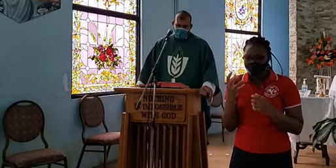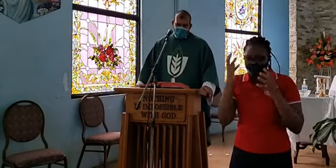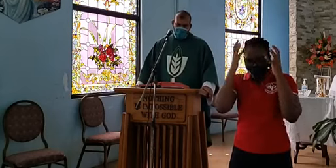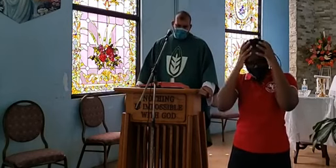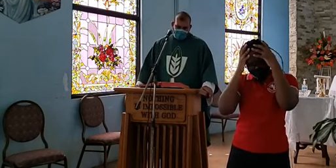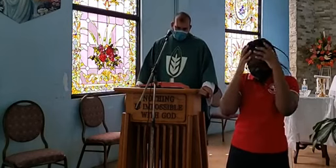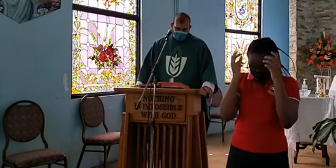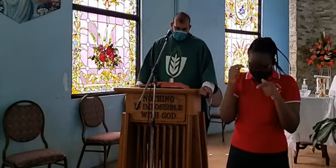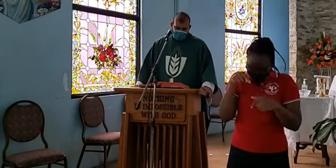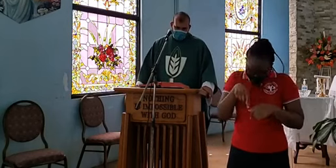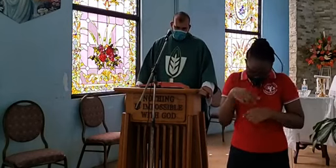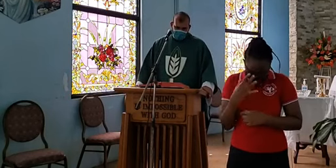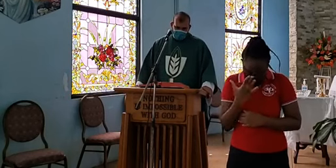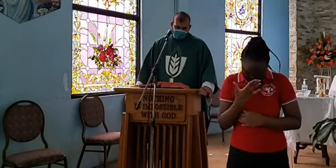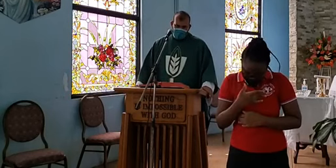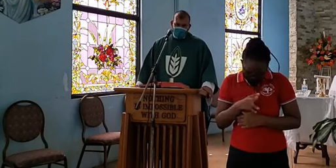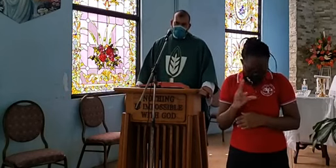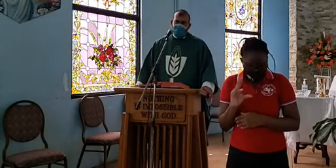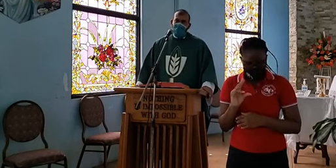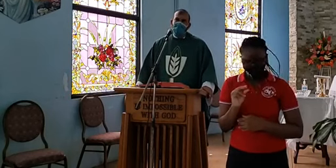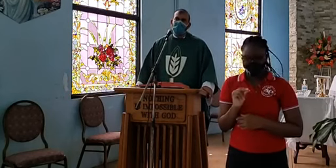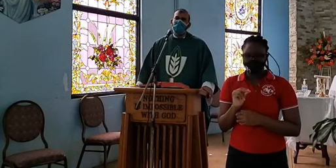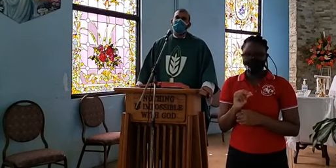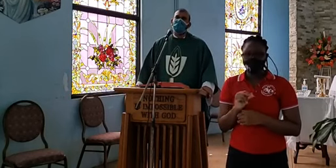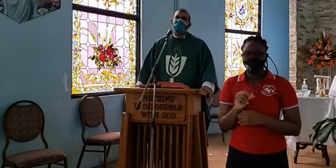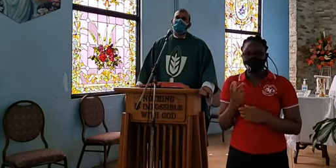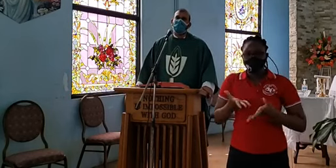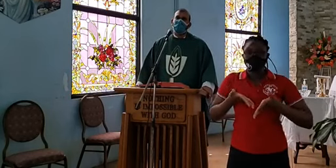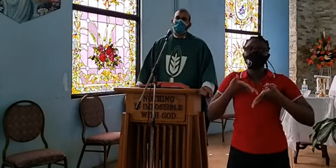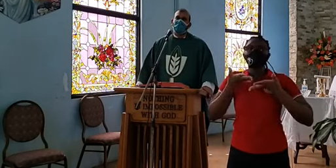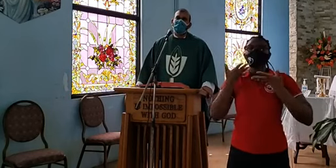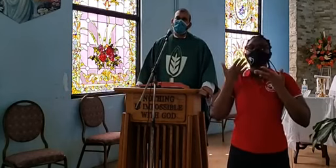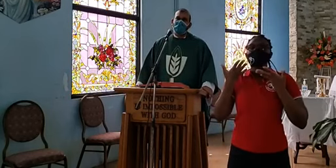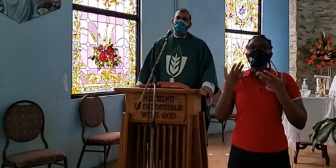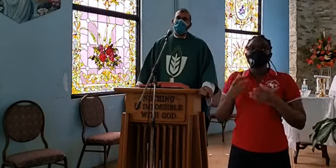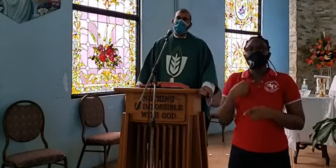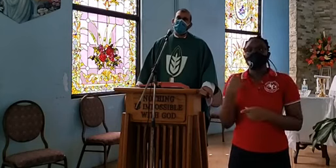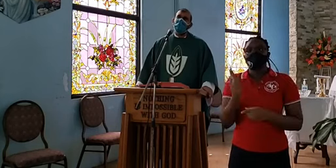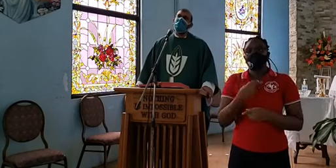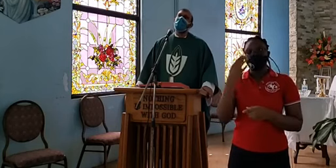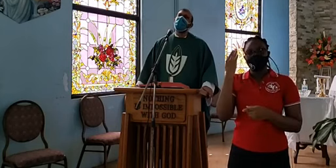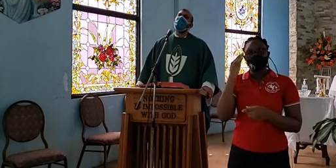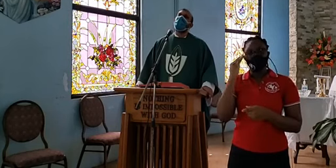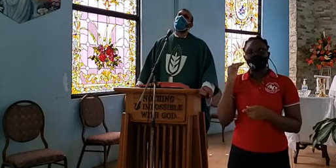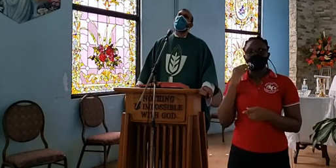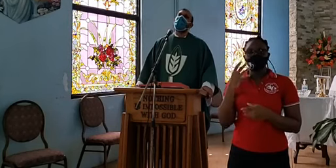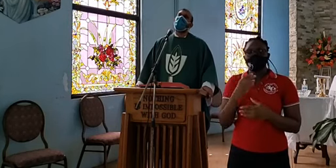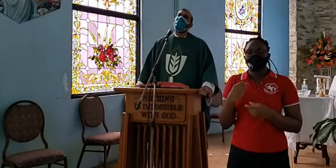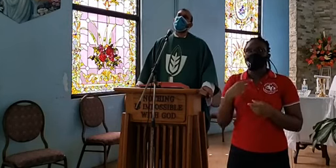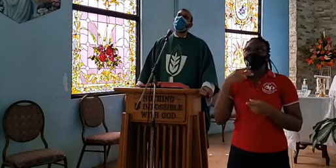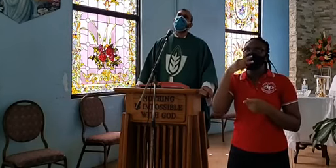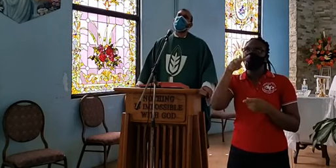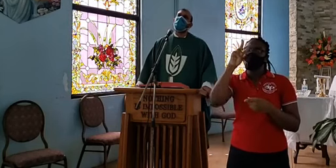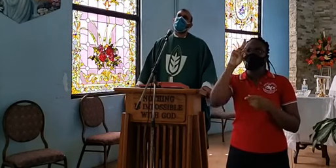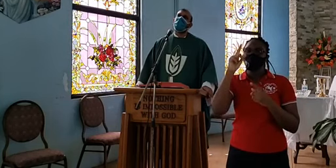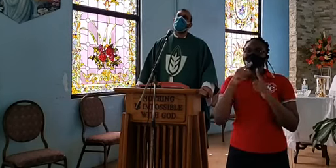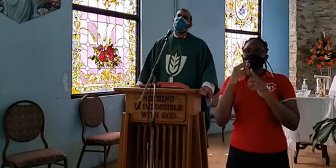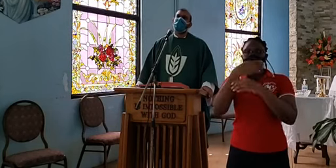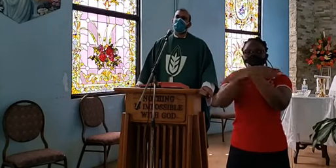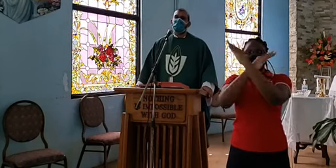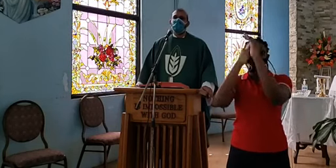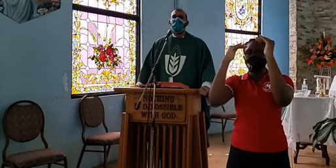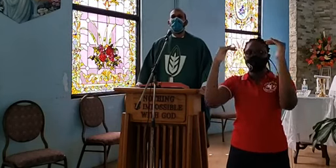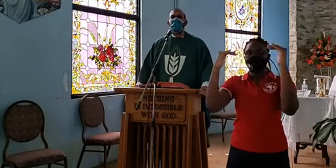head downcast, but we can lift up our head and lift our eyes to the